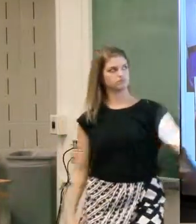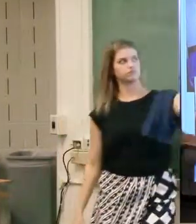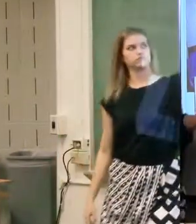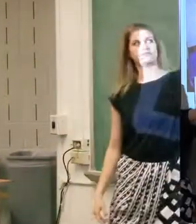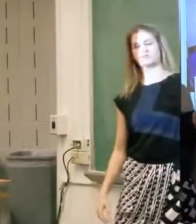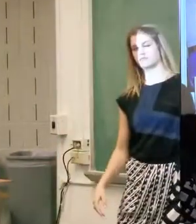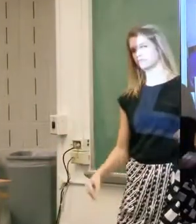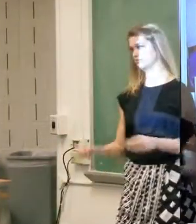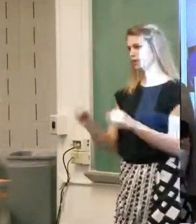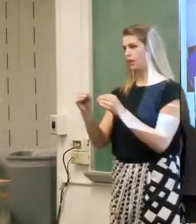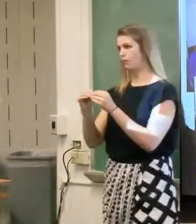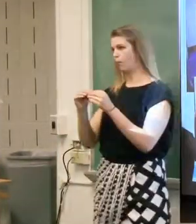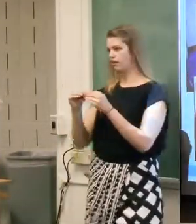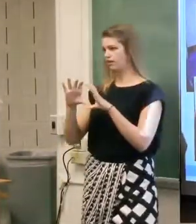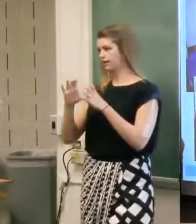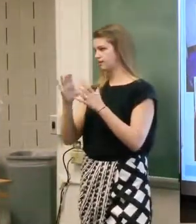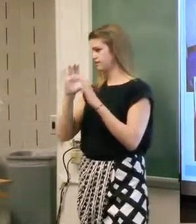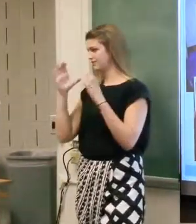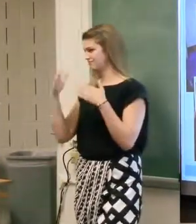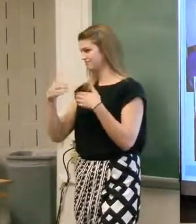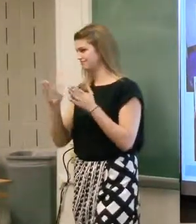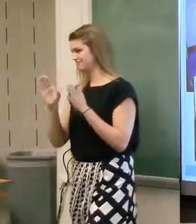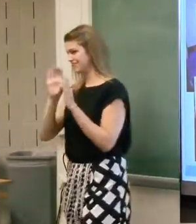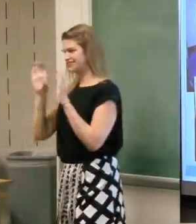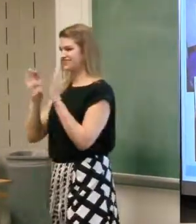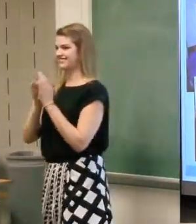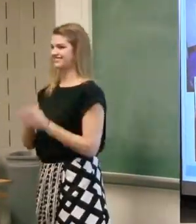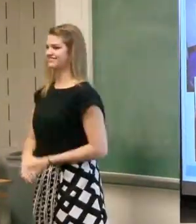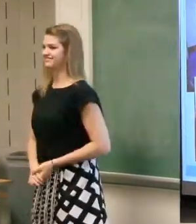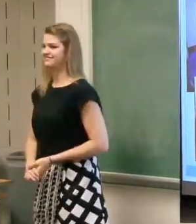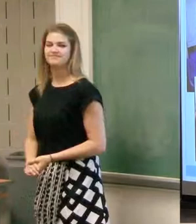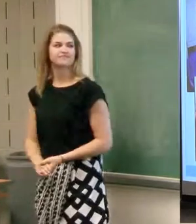by that, just books that are in the classroom.